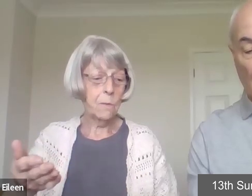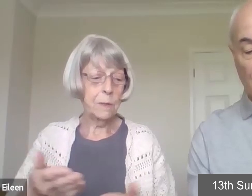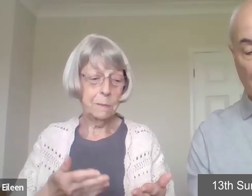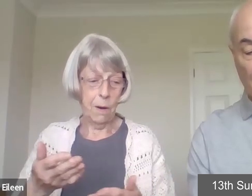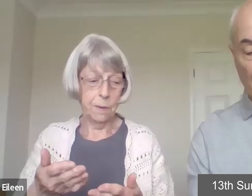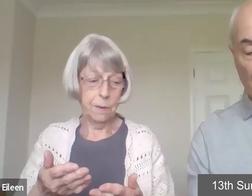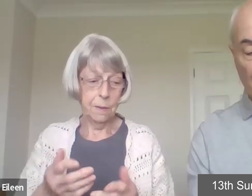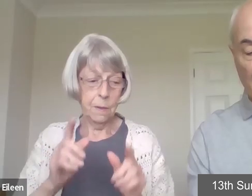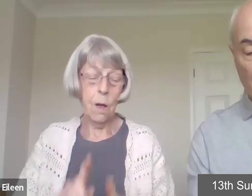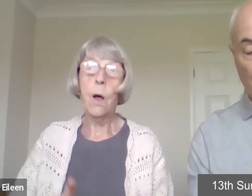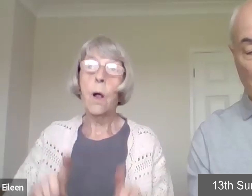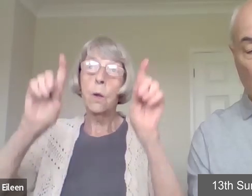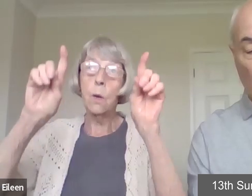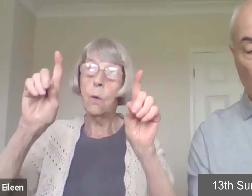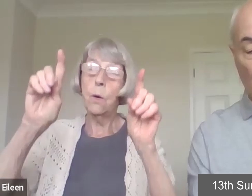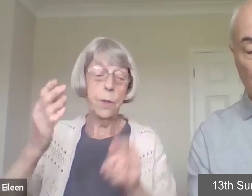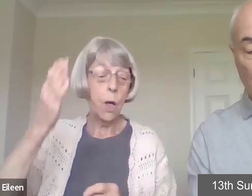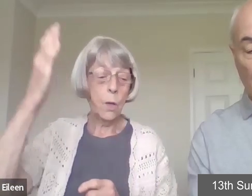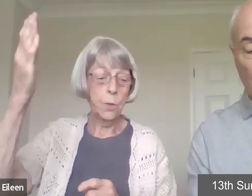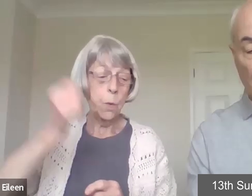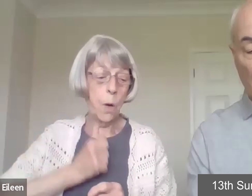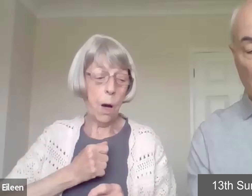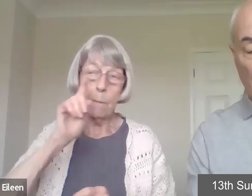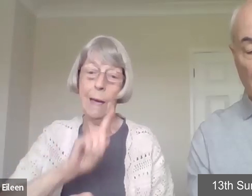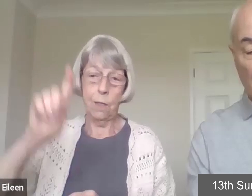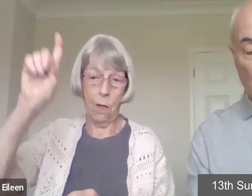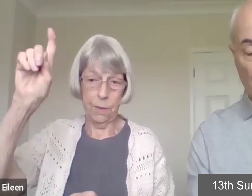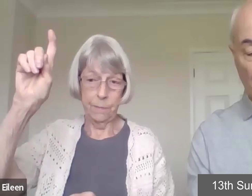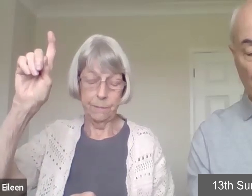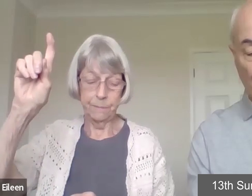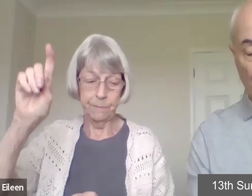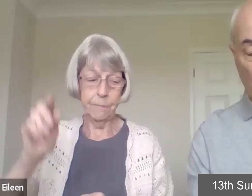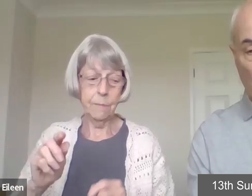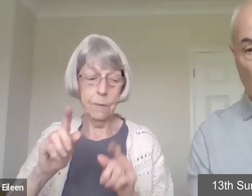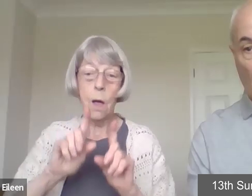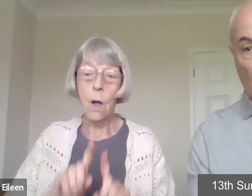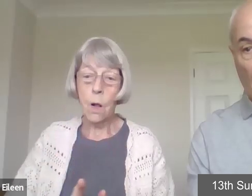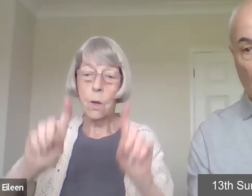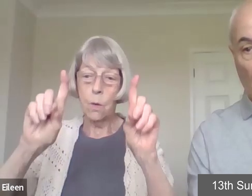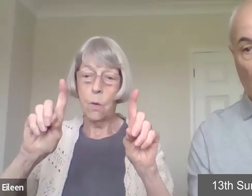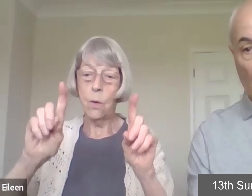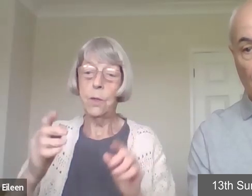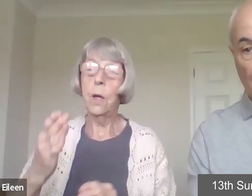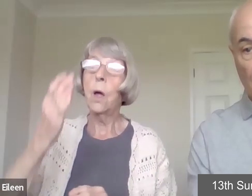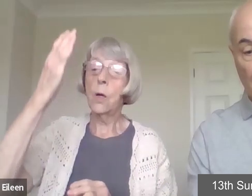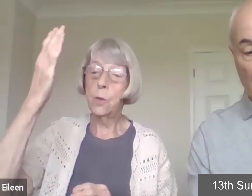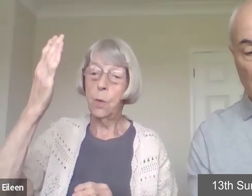Rest on soil, sand. Lord, you are my God. Lord, You are